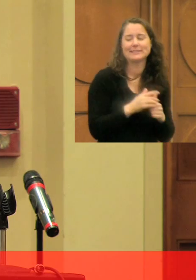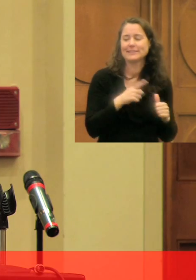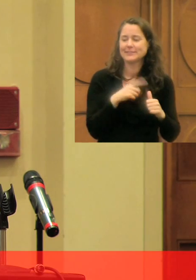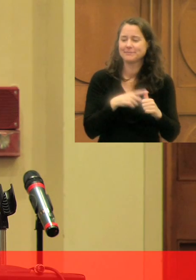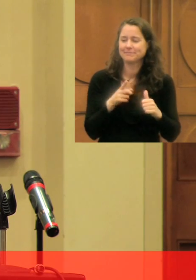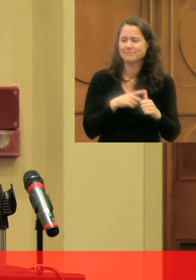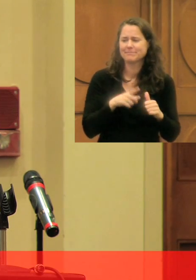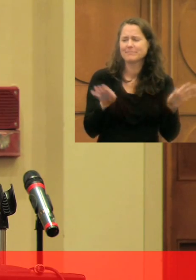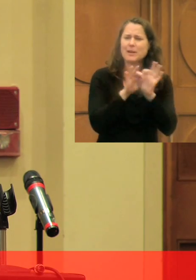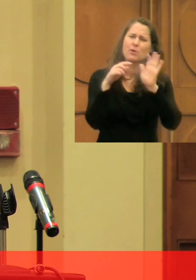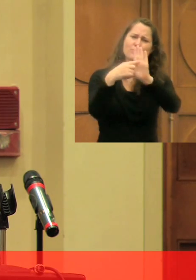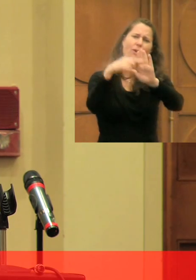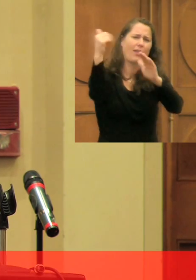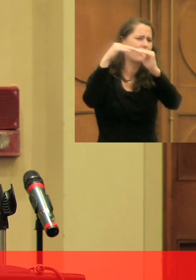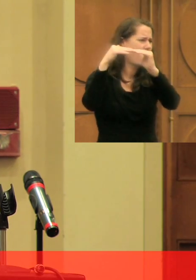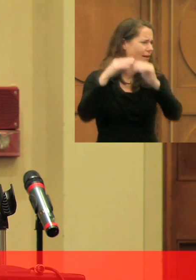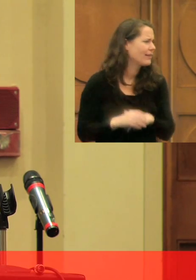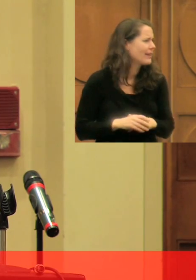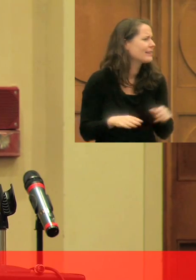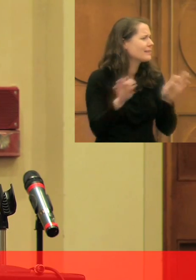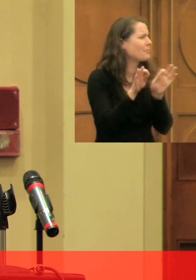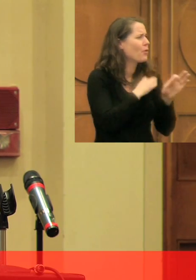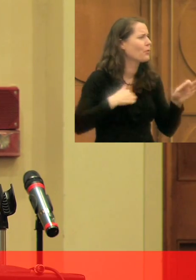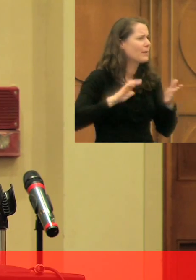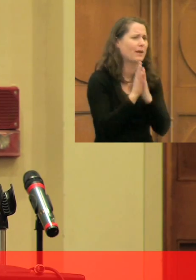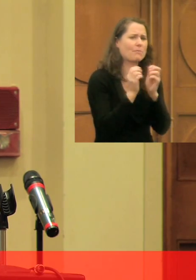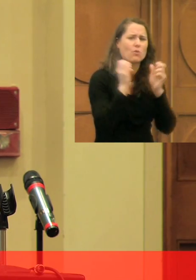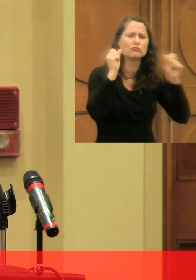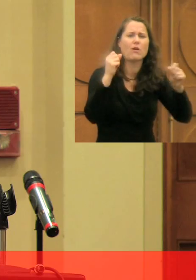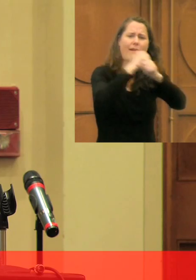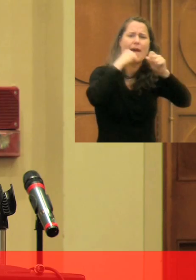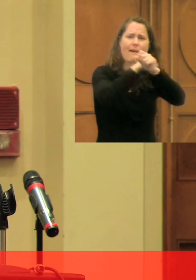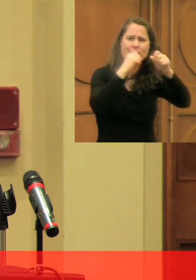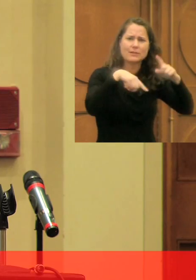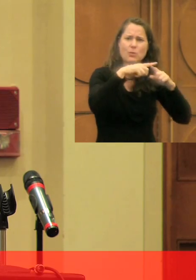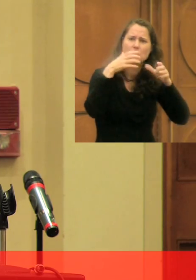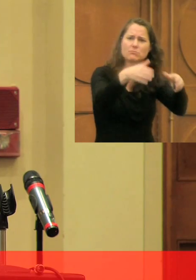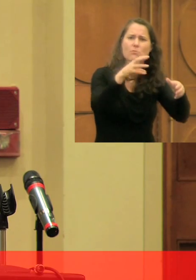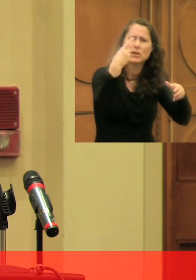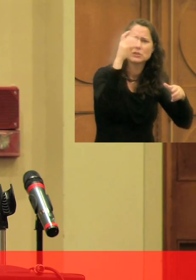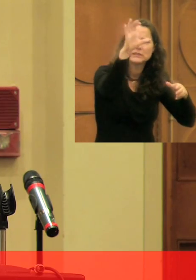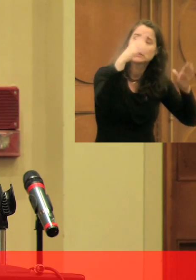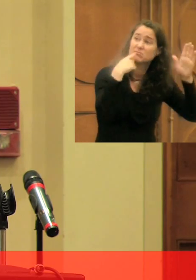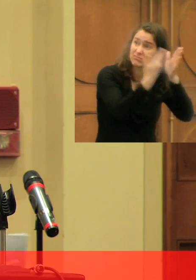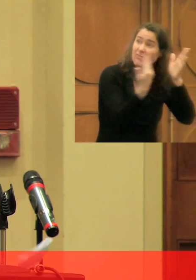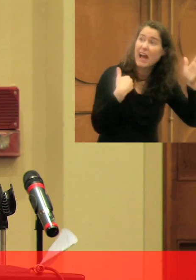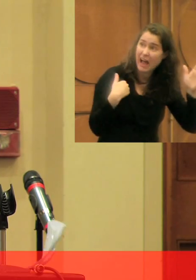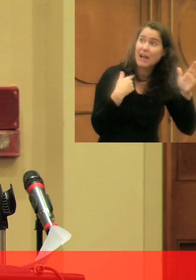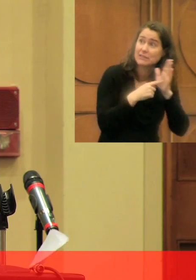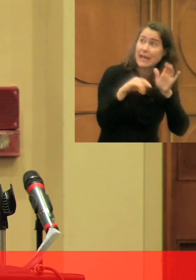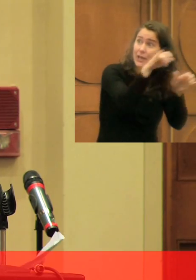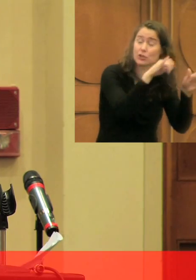certified, credentialed. It's going to help us with our advocacy efforts in DC when we say we have a standard, we have credentials interpreters, now